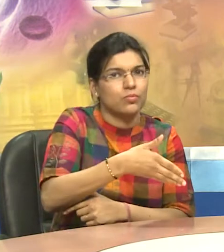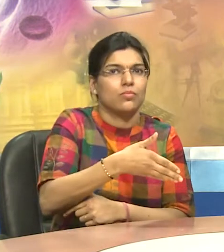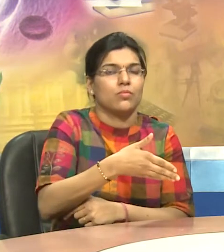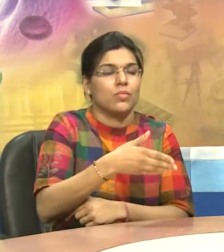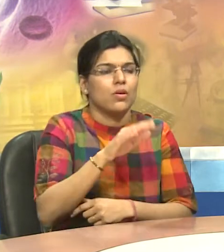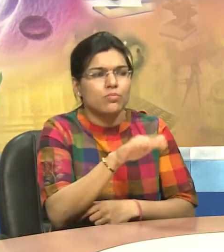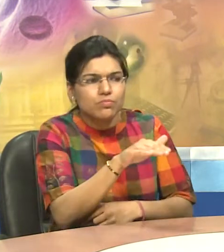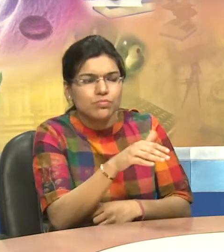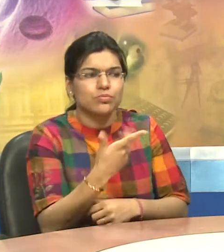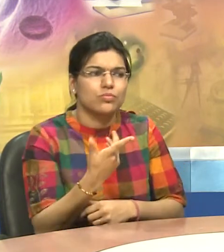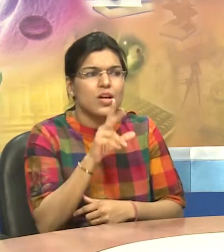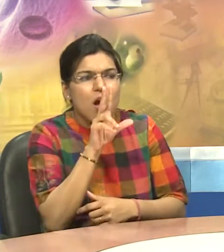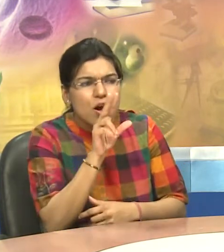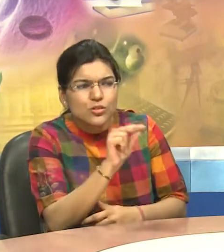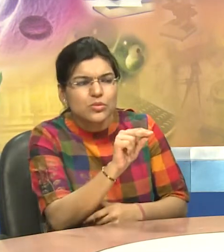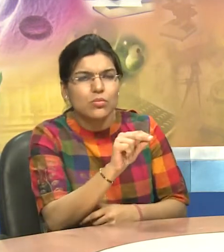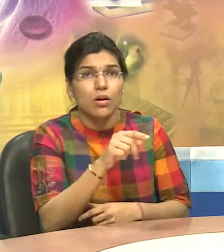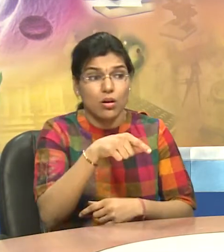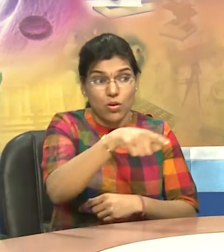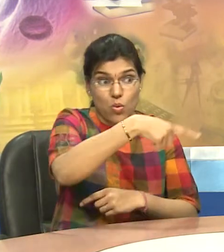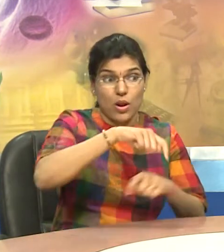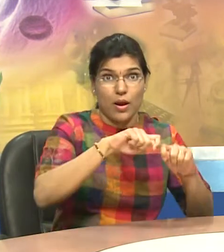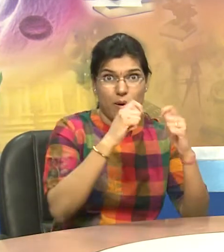went there and asked them,